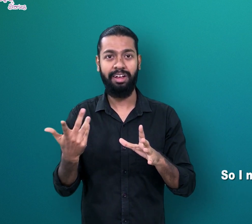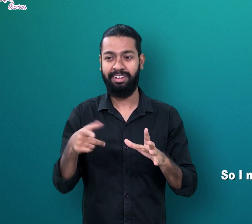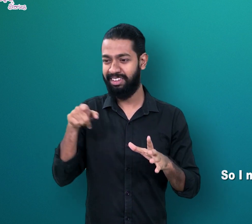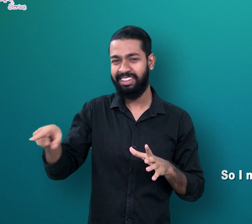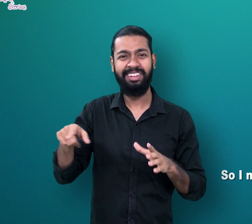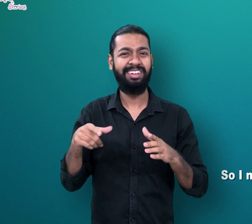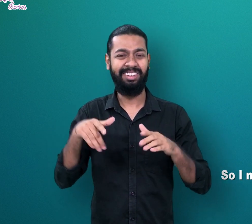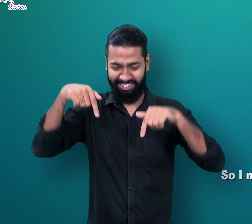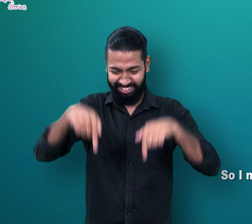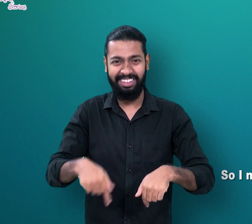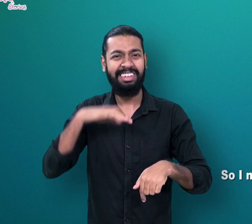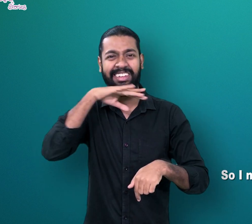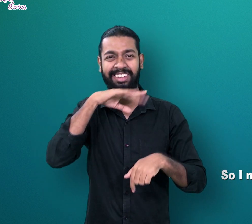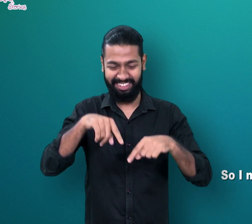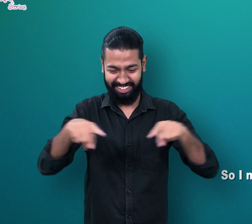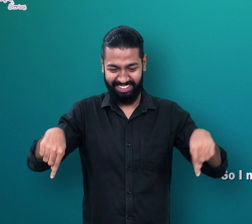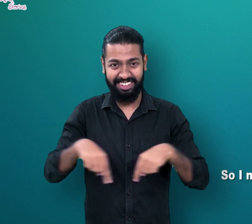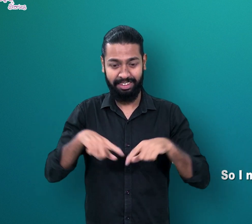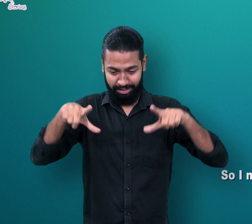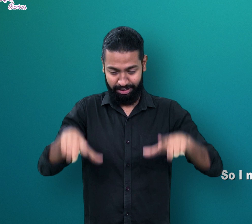So I made a doormat out of it," replied the monk in earnest.